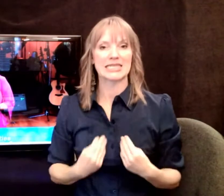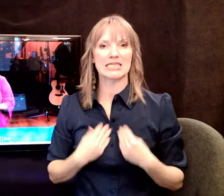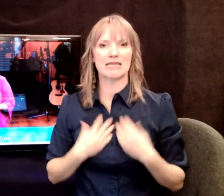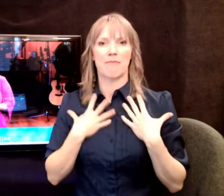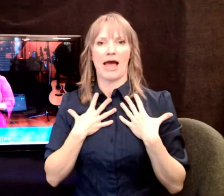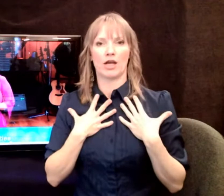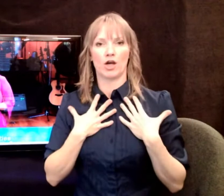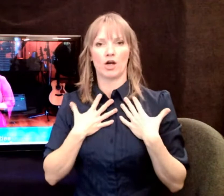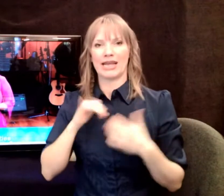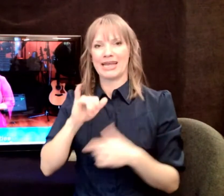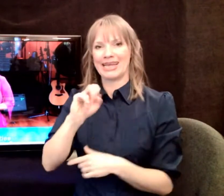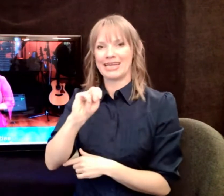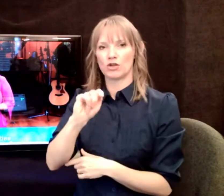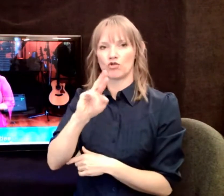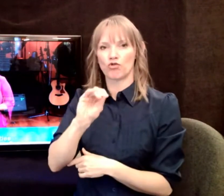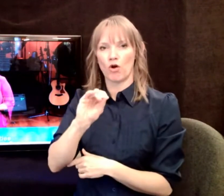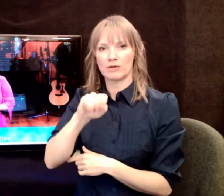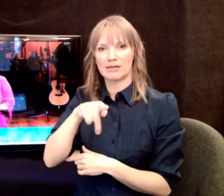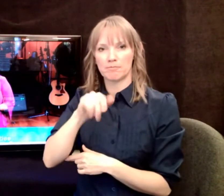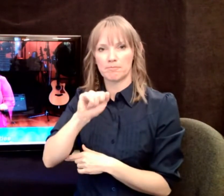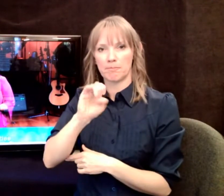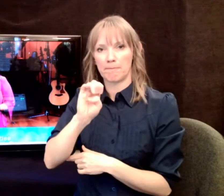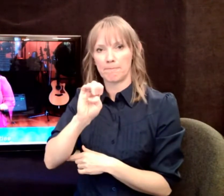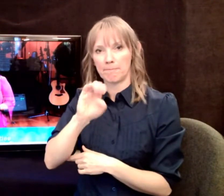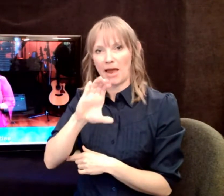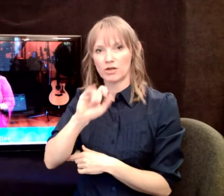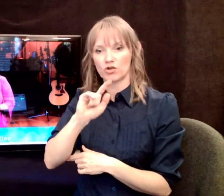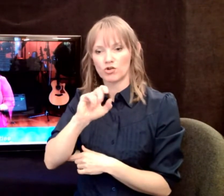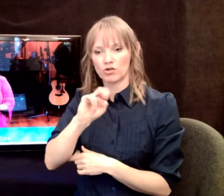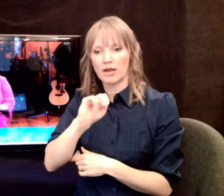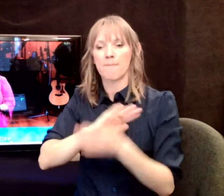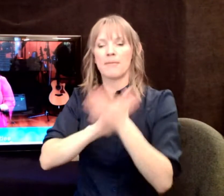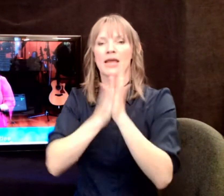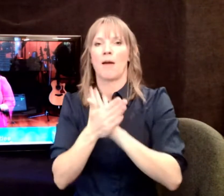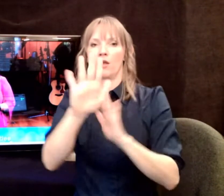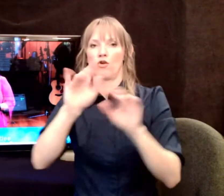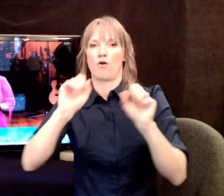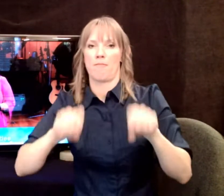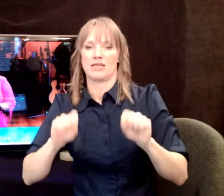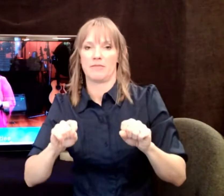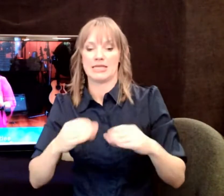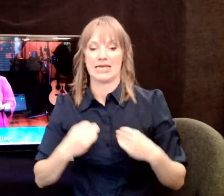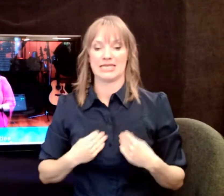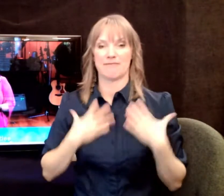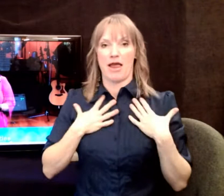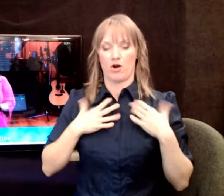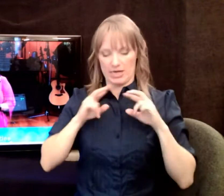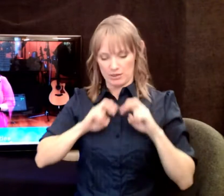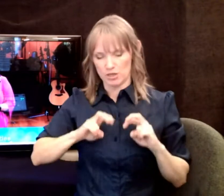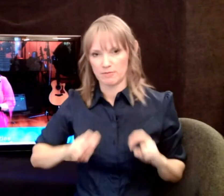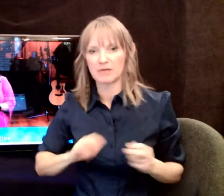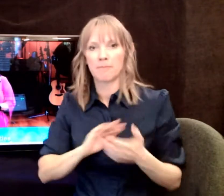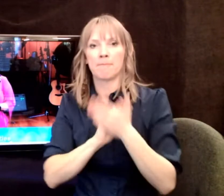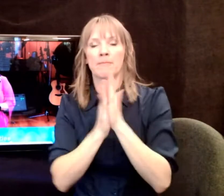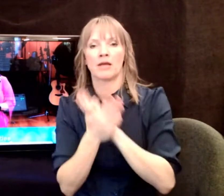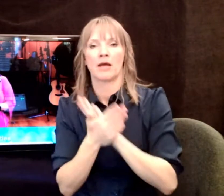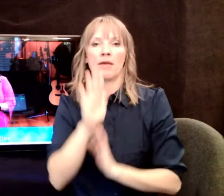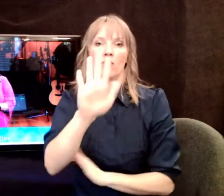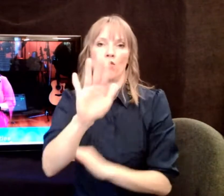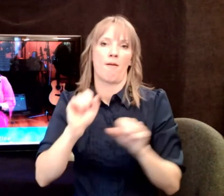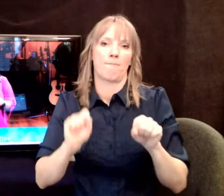Introspection, Becoming Your Possibilities. Inspired Introspection, Becoming Your